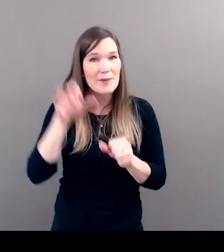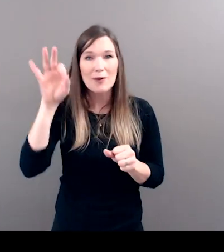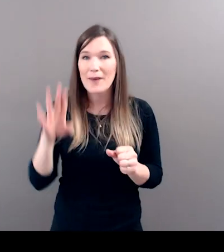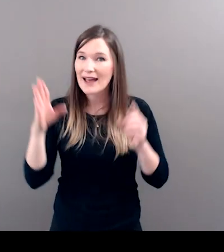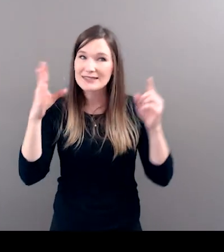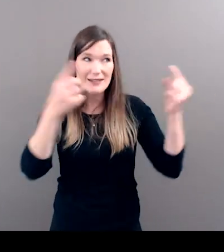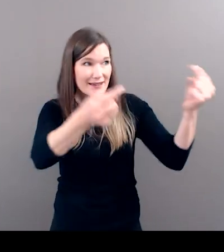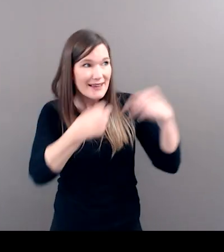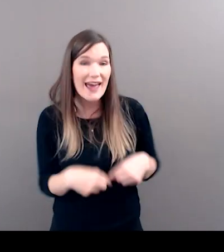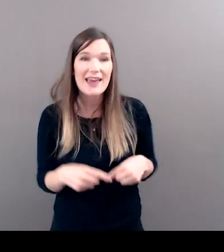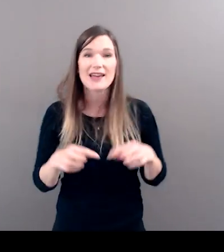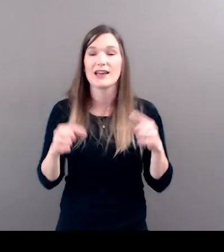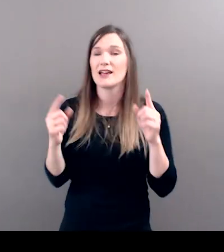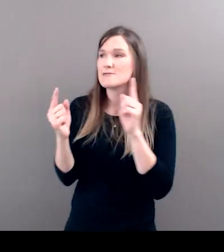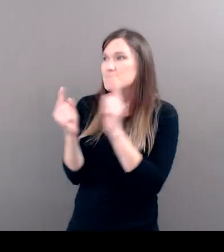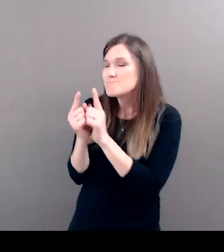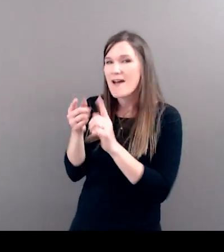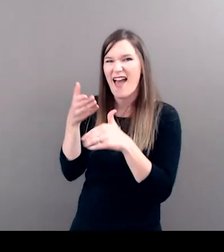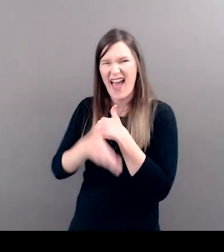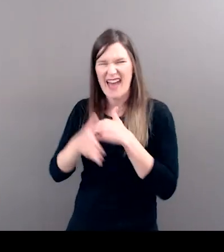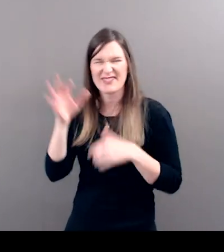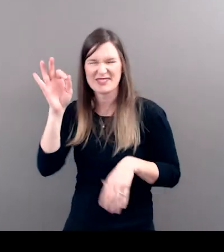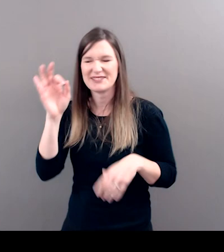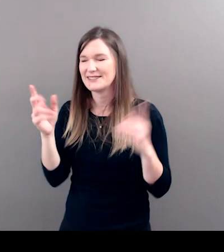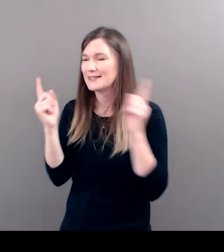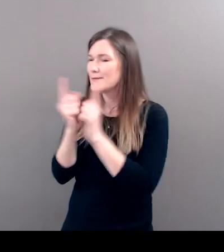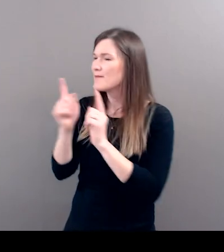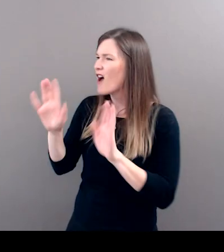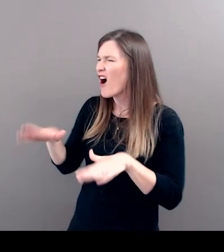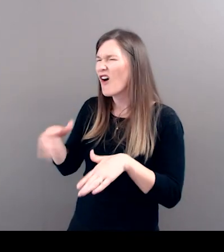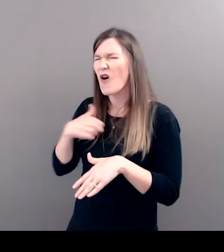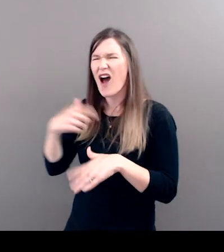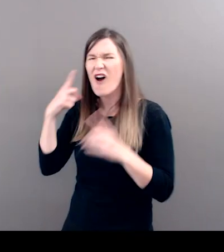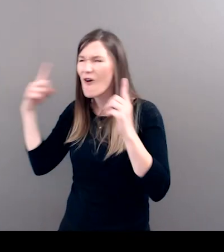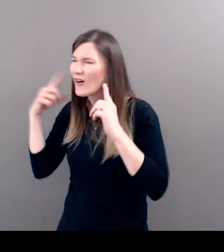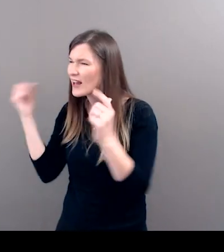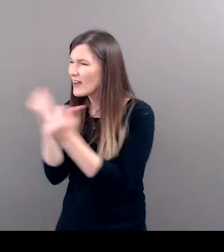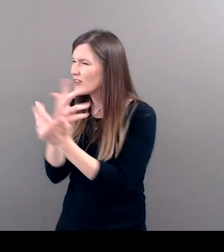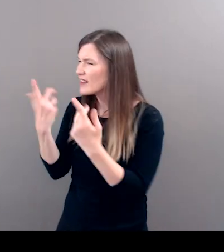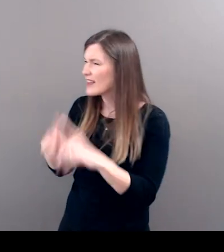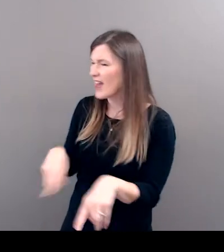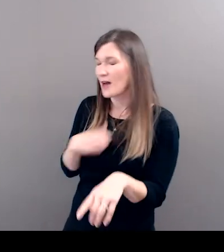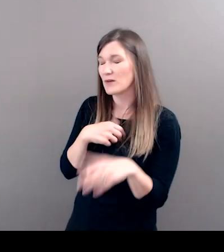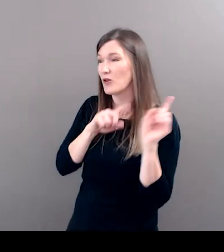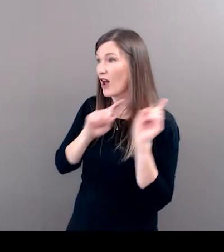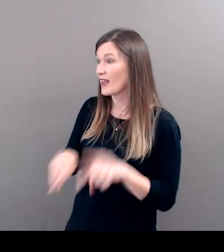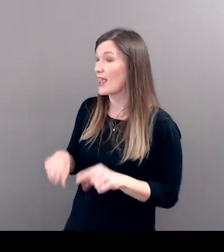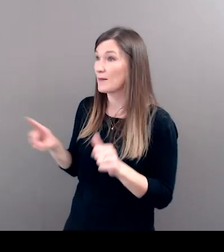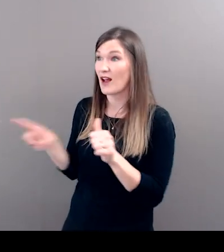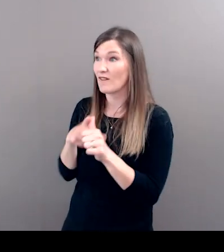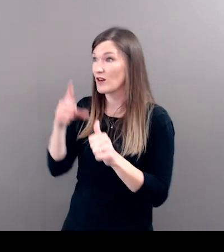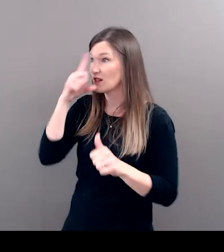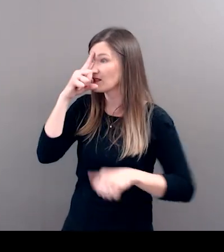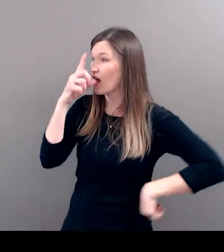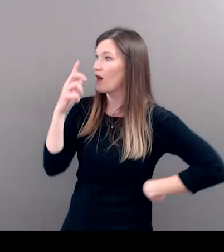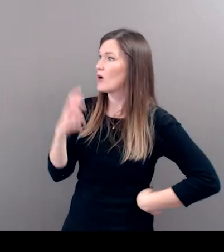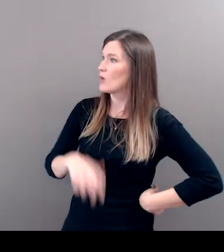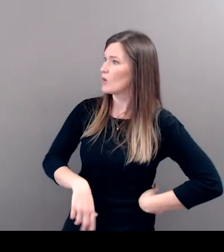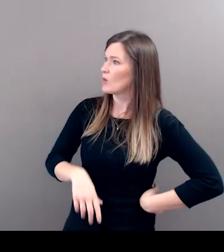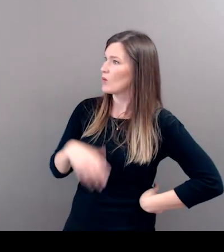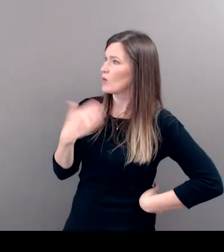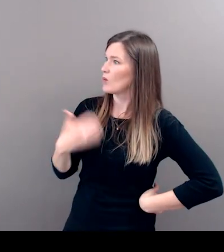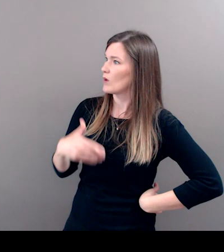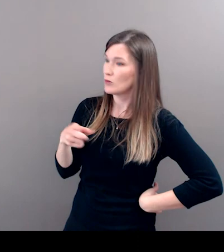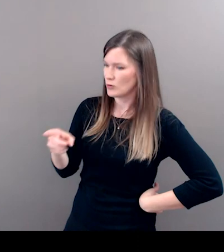and he talked to me after. He said, you know, I heard about everything that was going on there, and I came, and the first thing I thought was, you don't have a suit